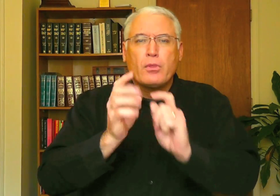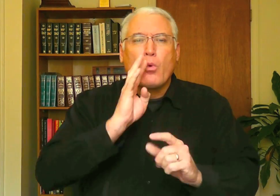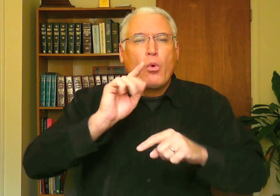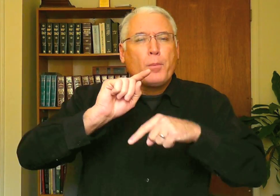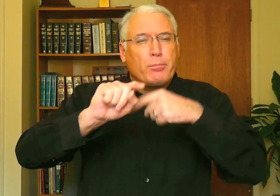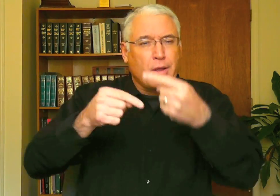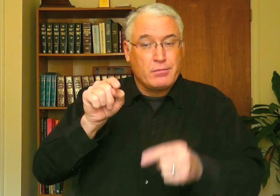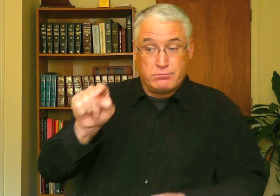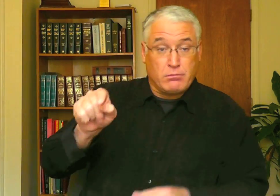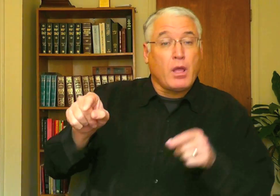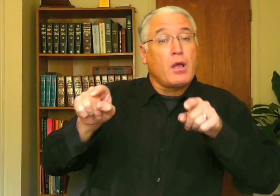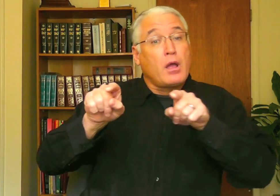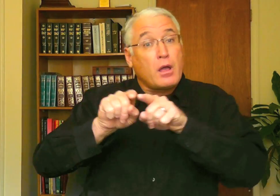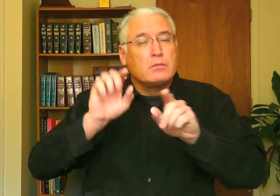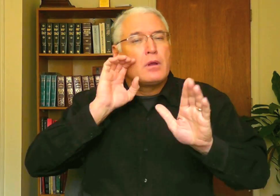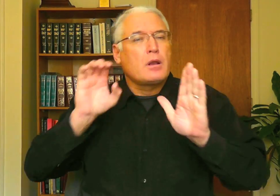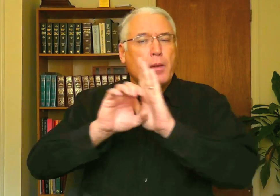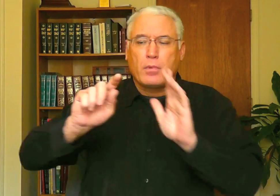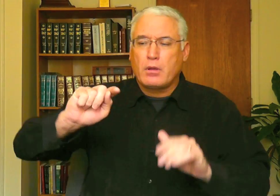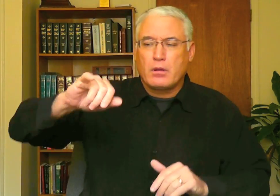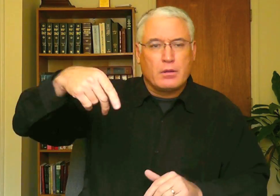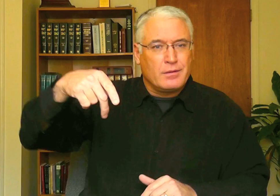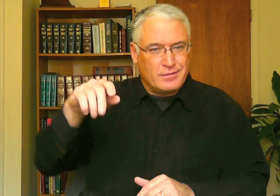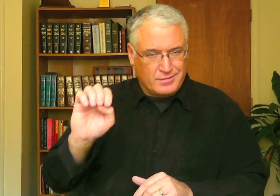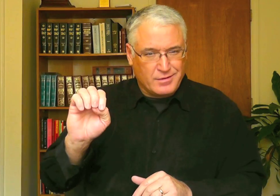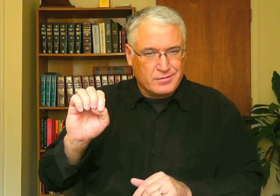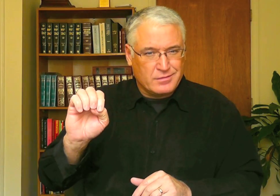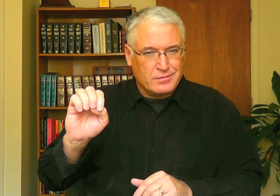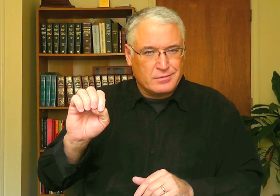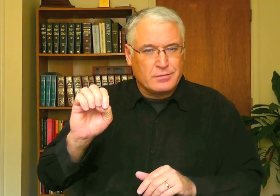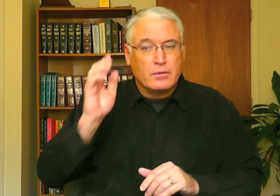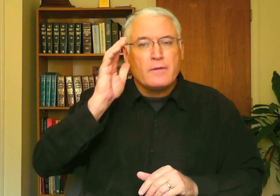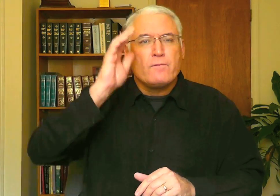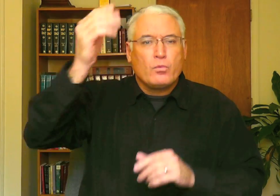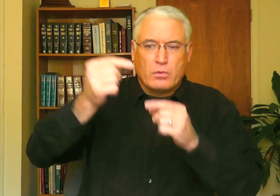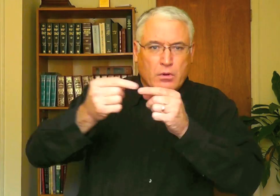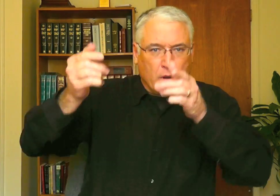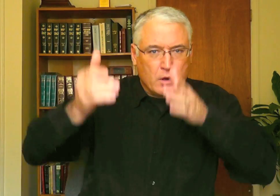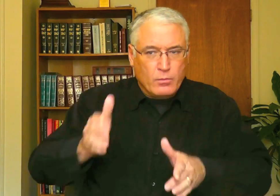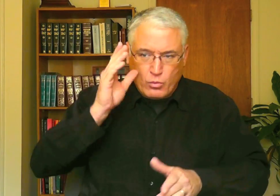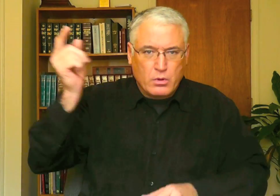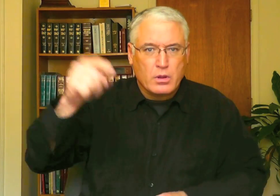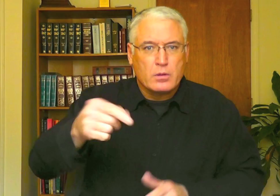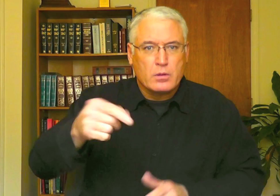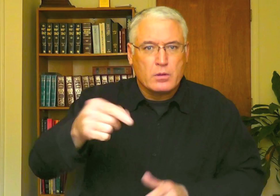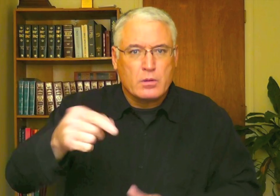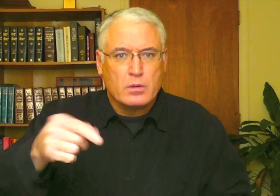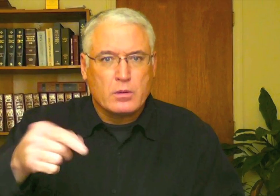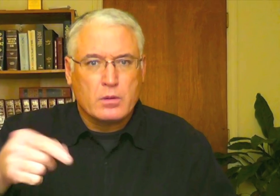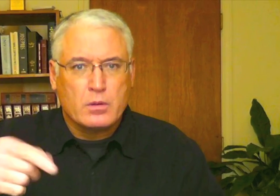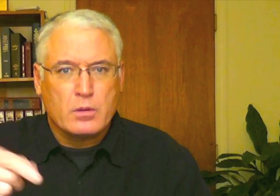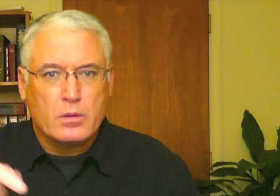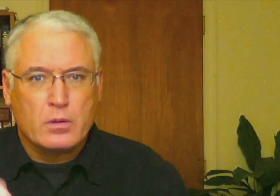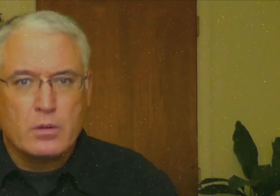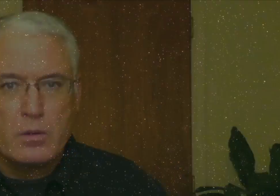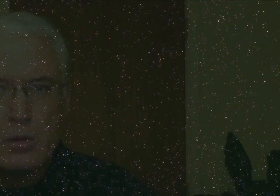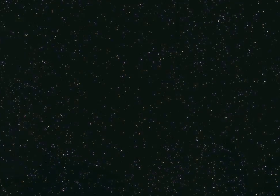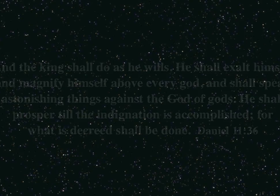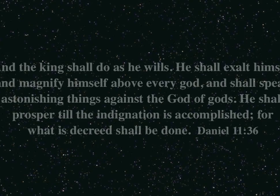but now as a type or a kind of person, a picture of an enemy that would come. And